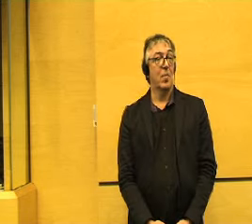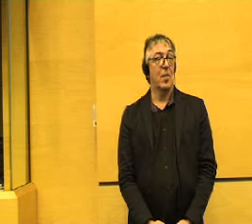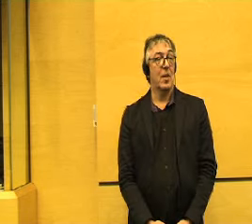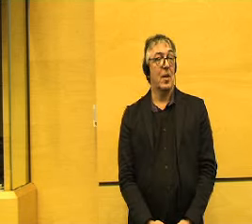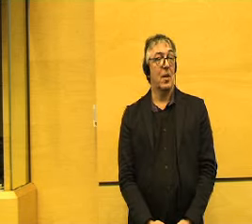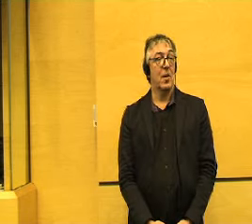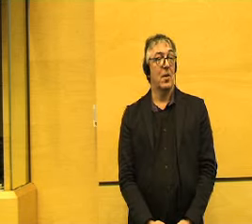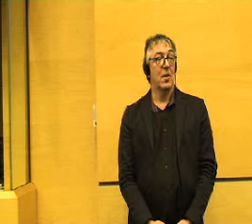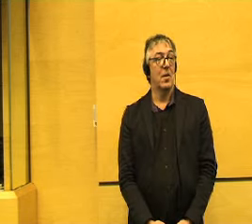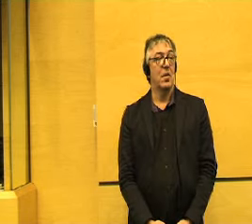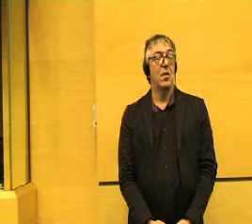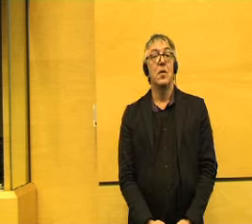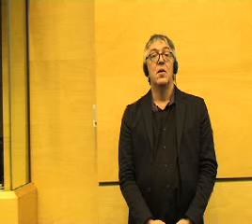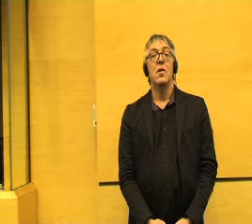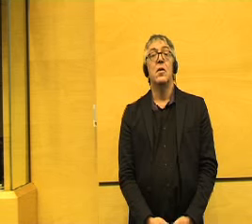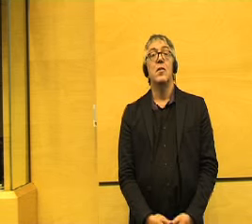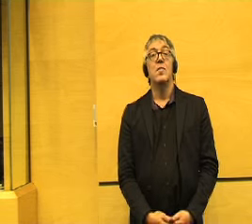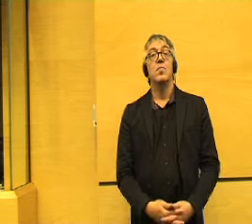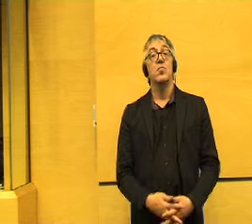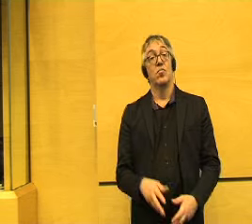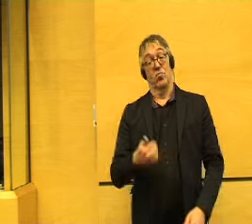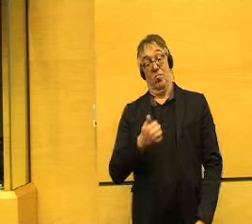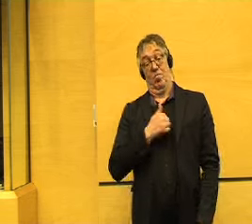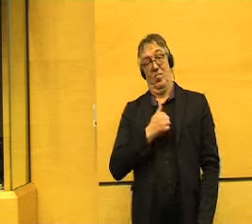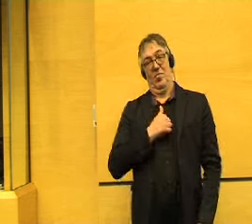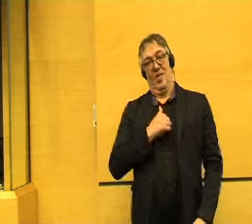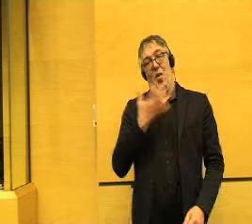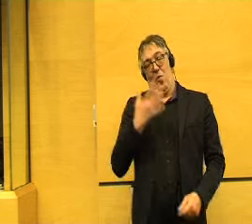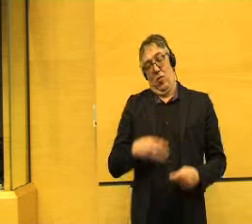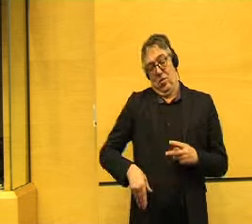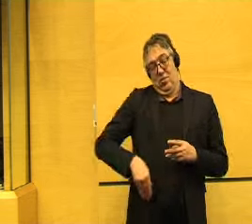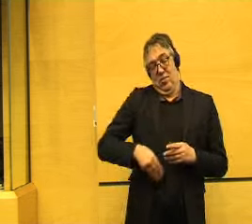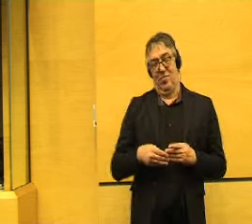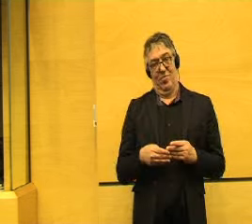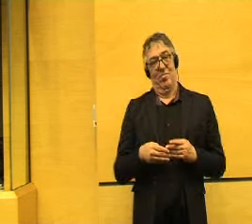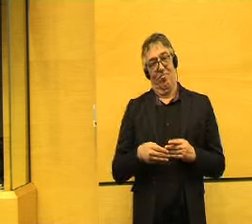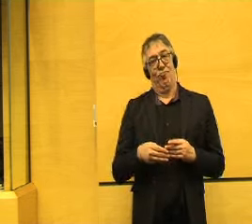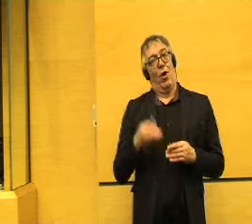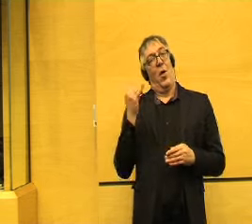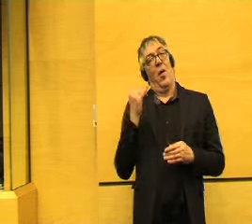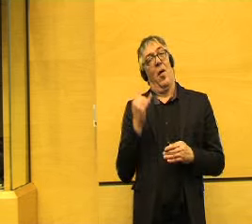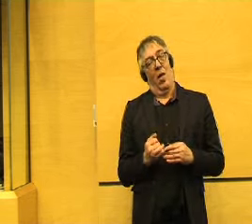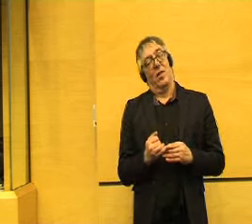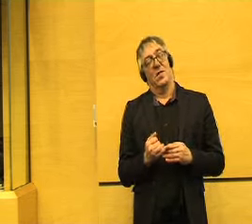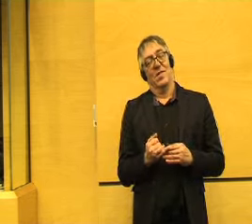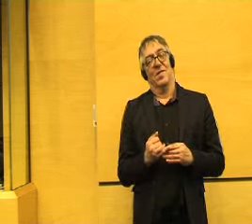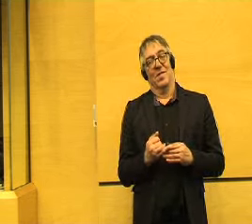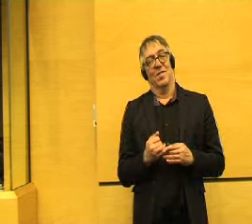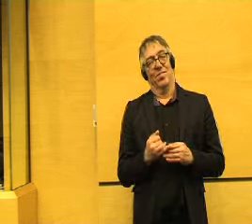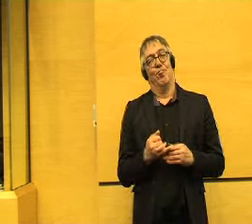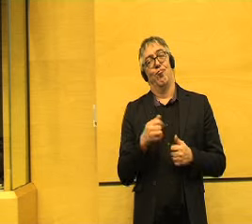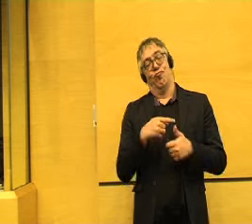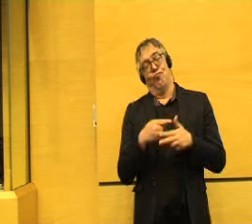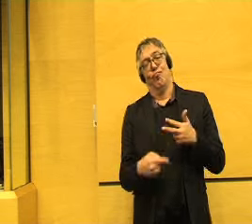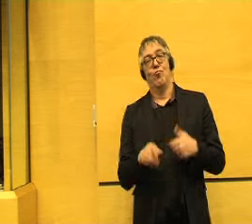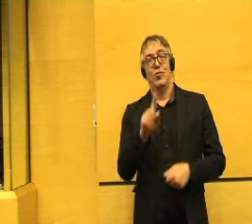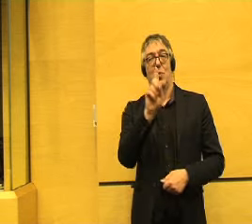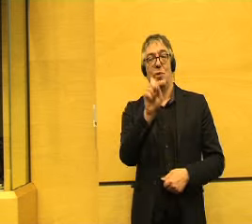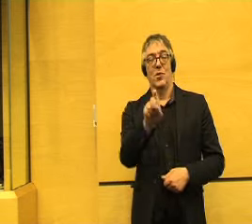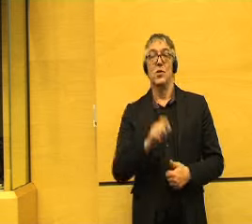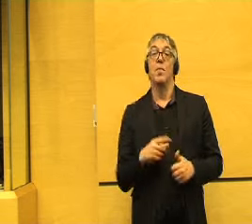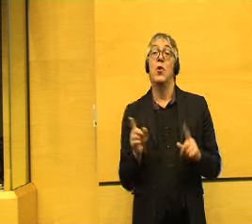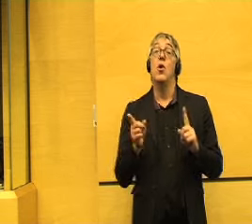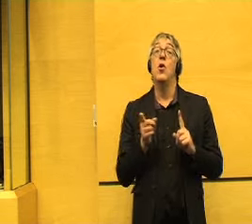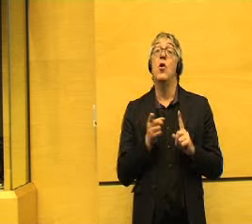Thank you very much. I would like to put a few questions to close this round, the first of which is about